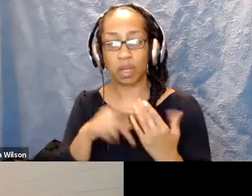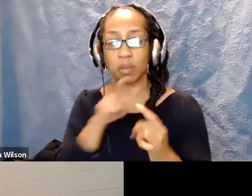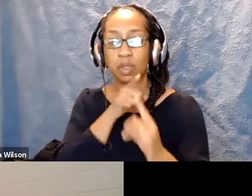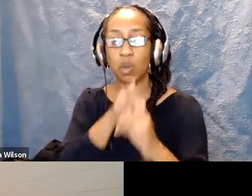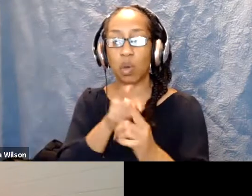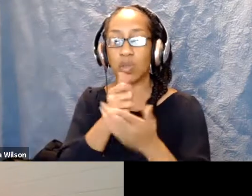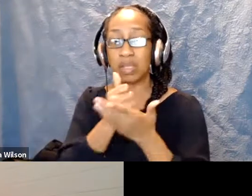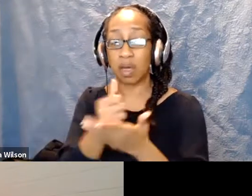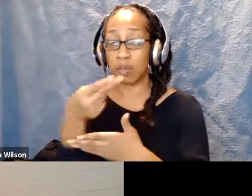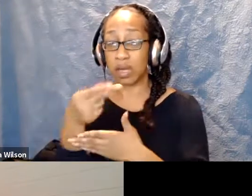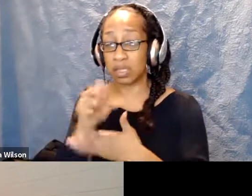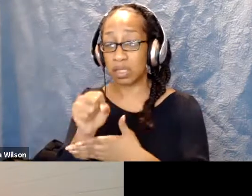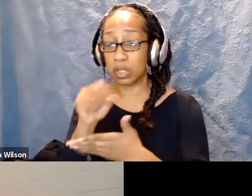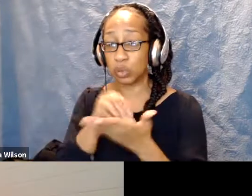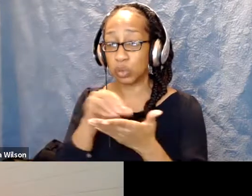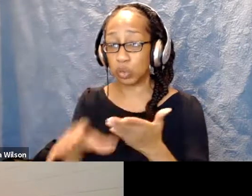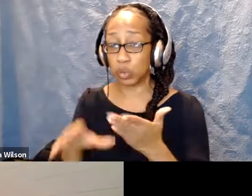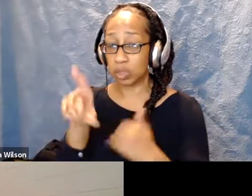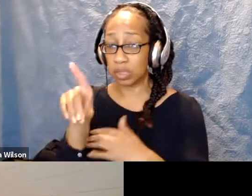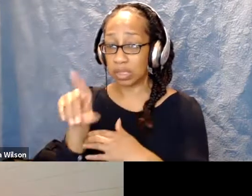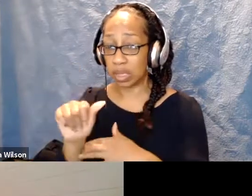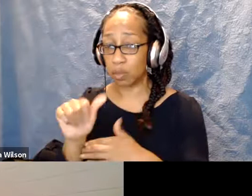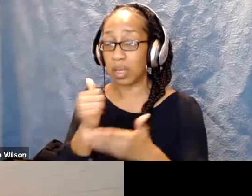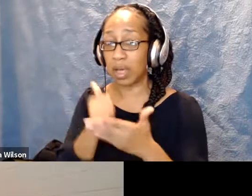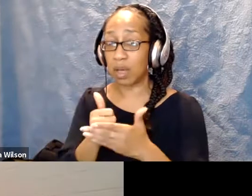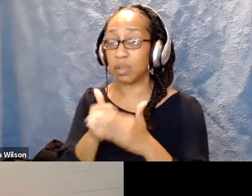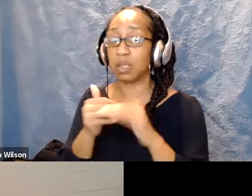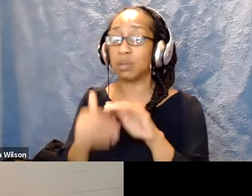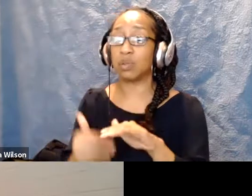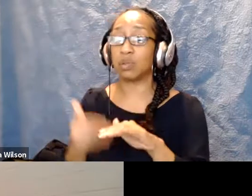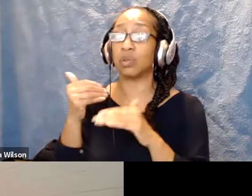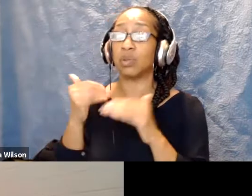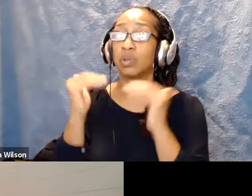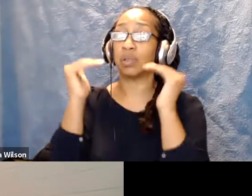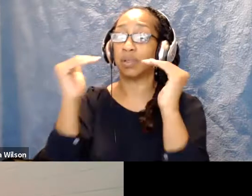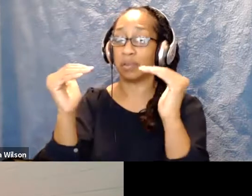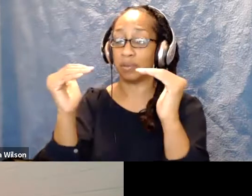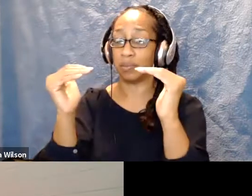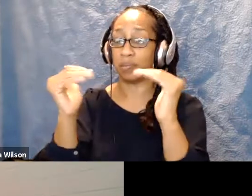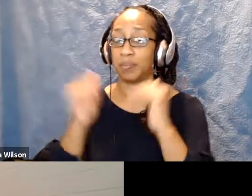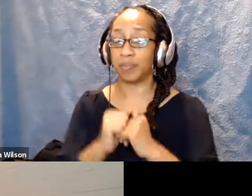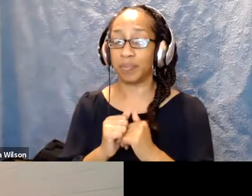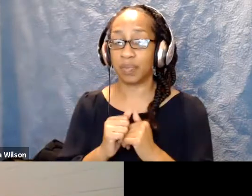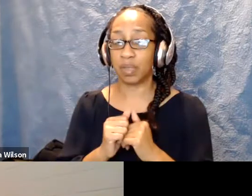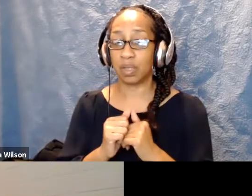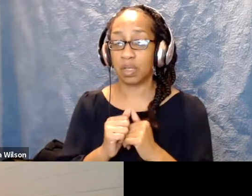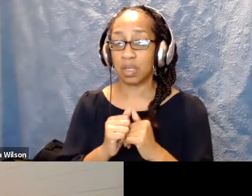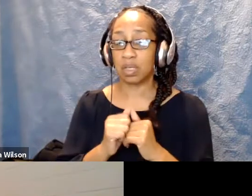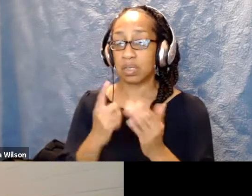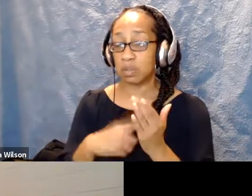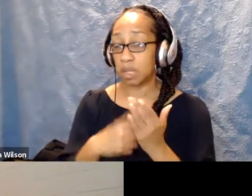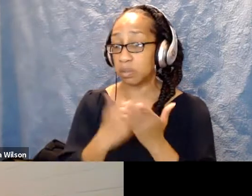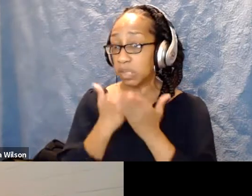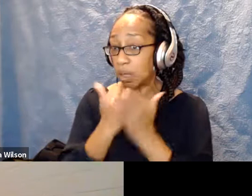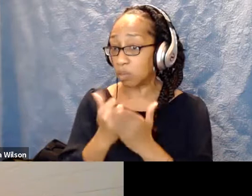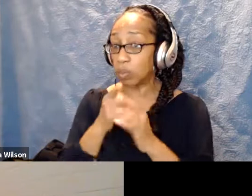with disabilities for the next phase of life, so that in a lot of cases is some type of post-secondary education, but